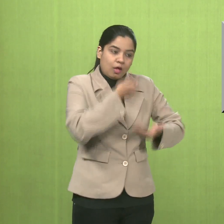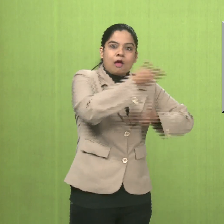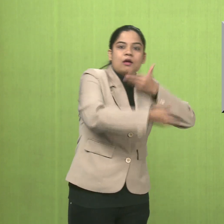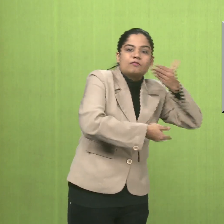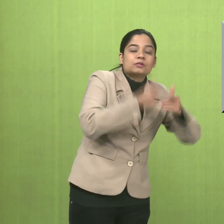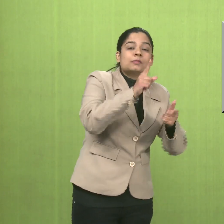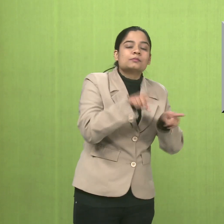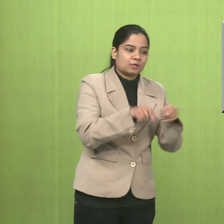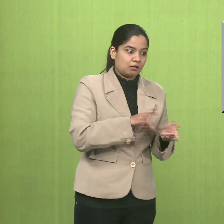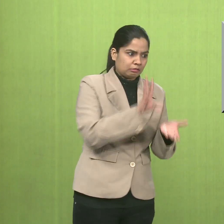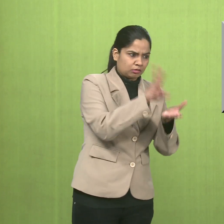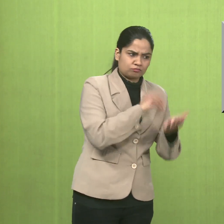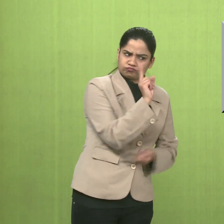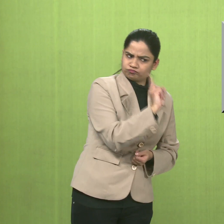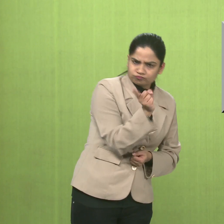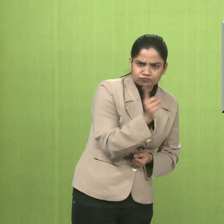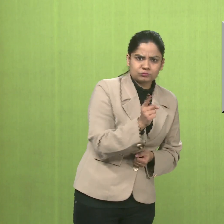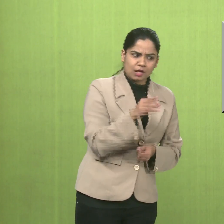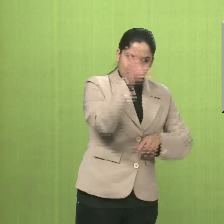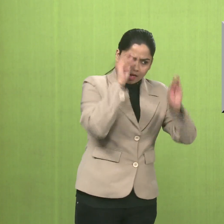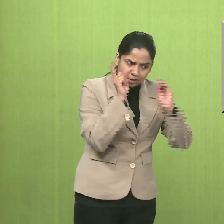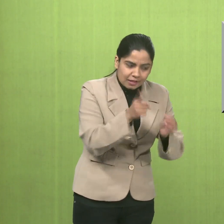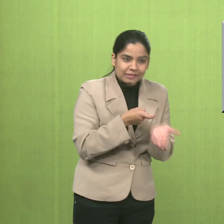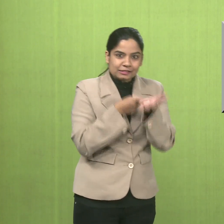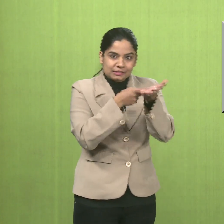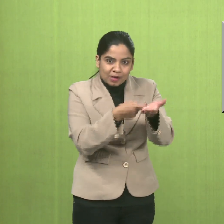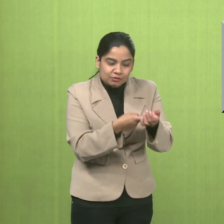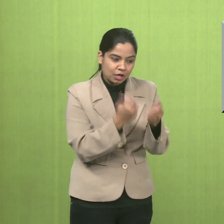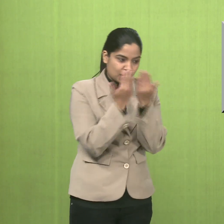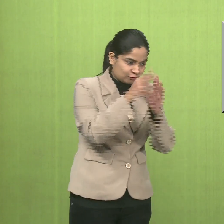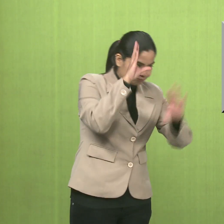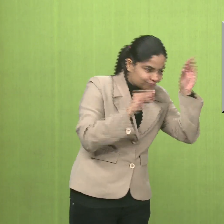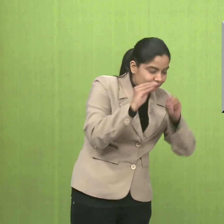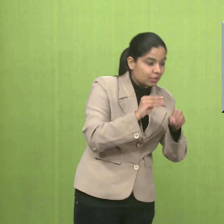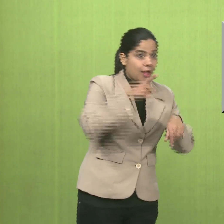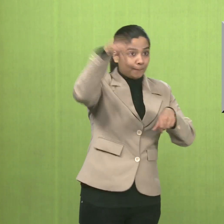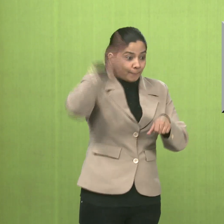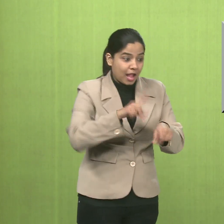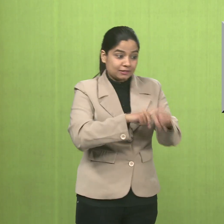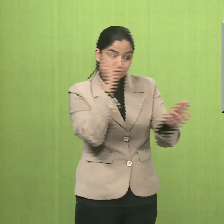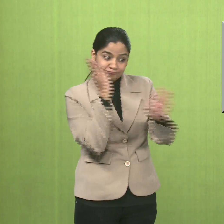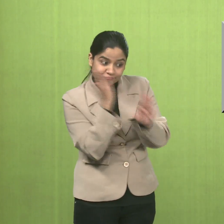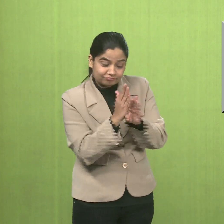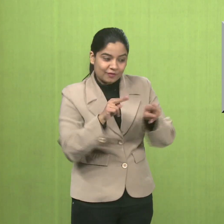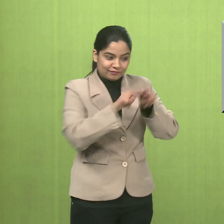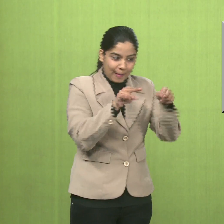their differences, they discuss what their habits are, and learn to respect, teach them respect, teach